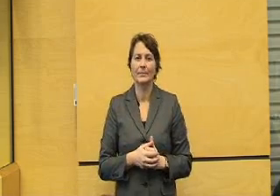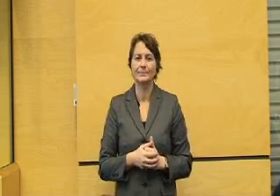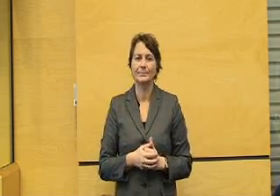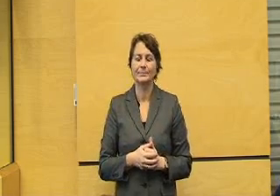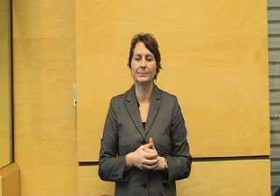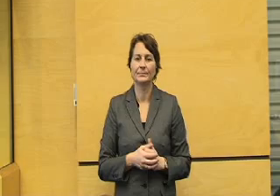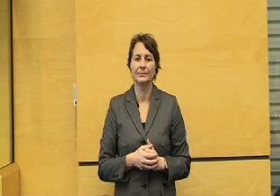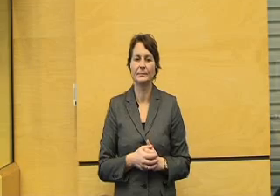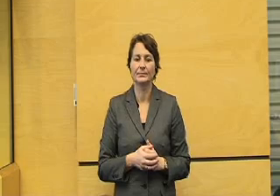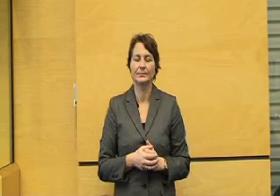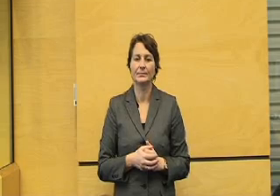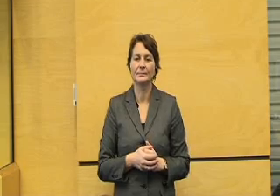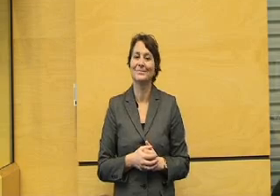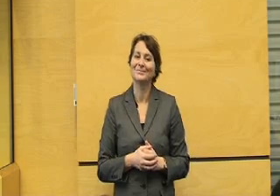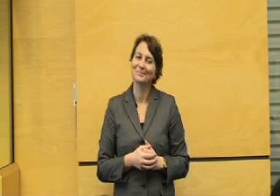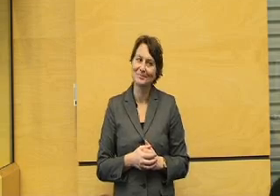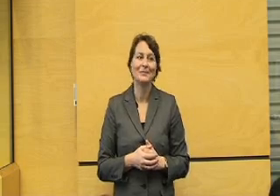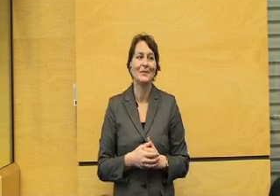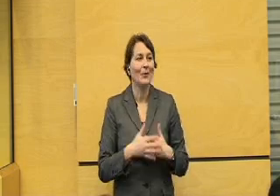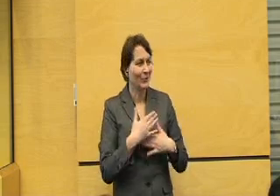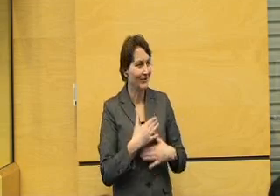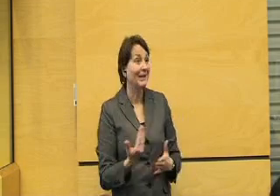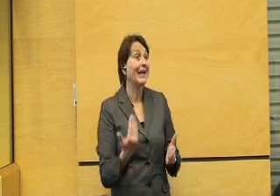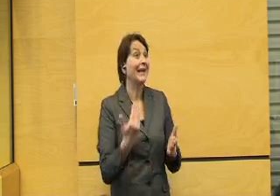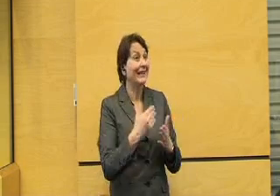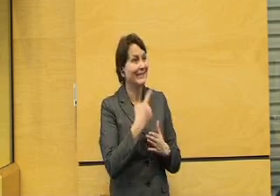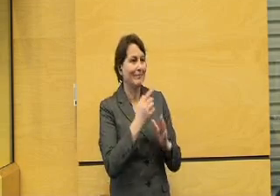And again here I would like to congratulate you,